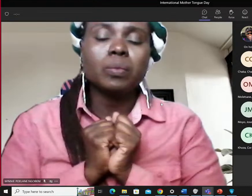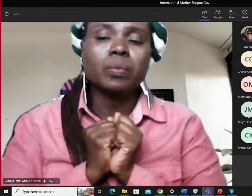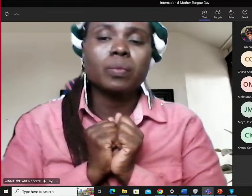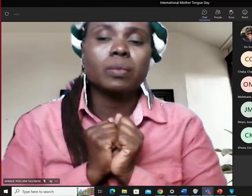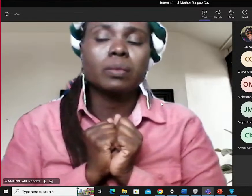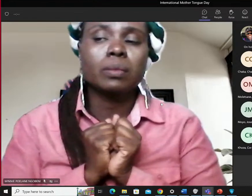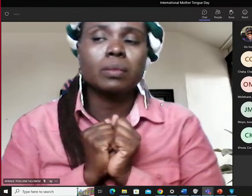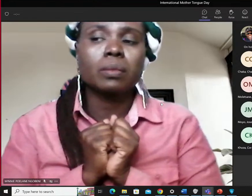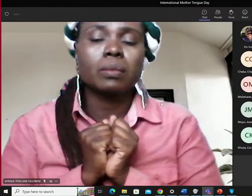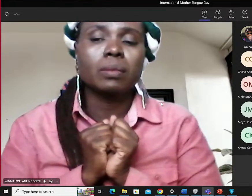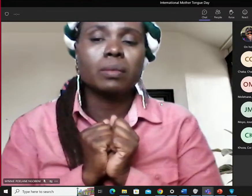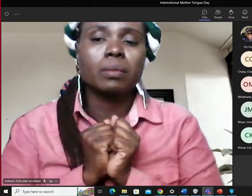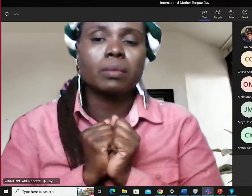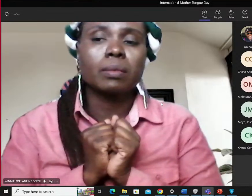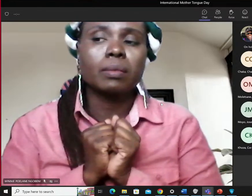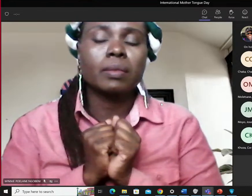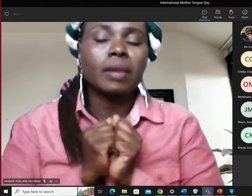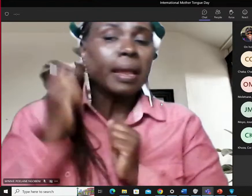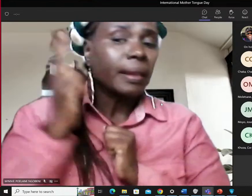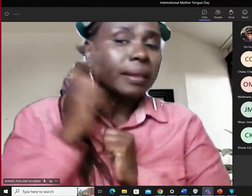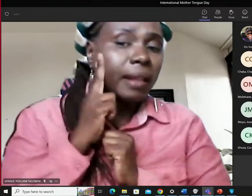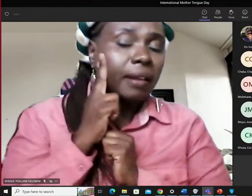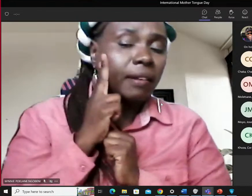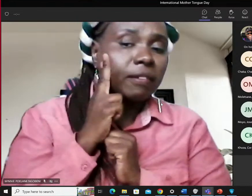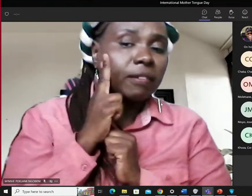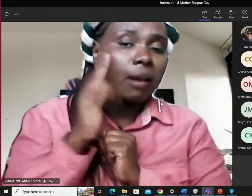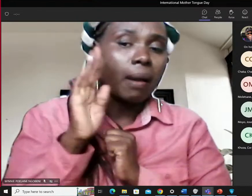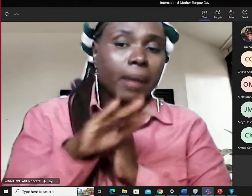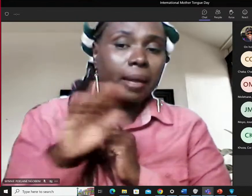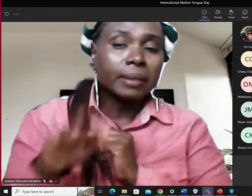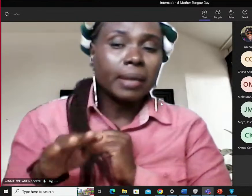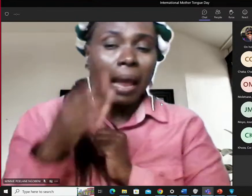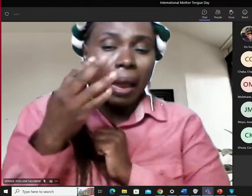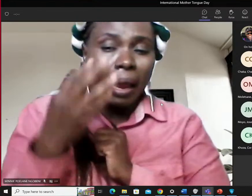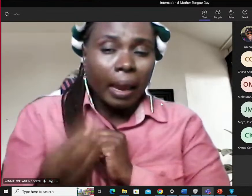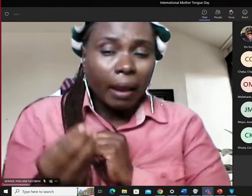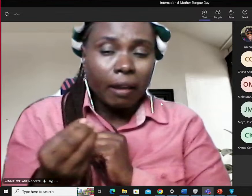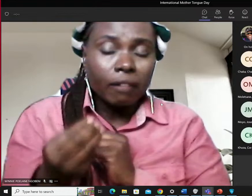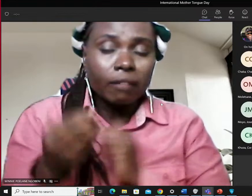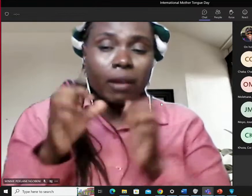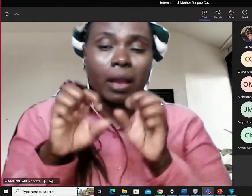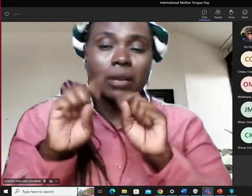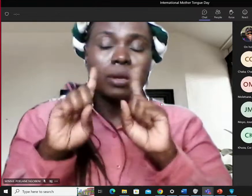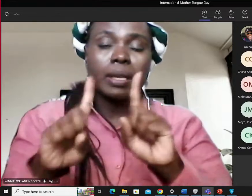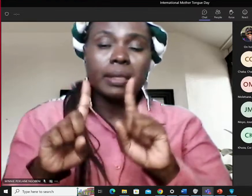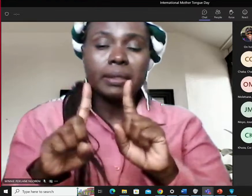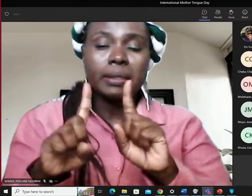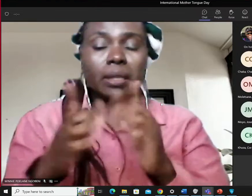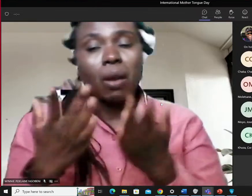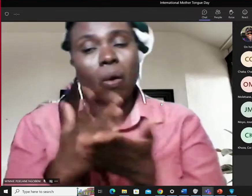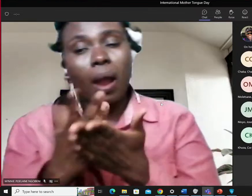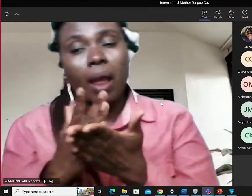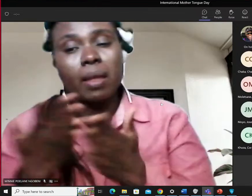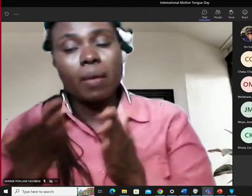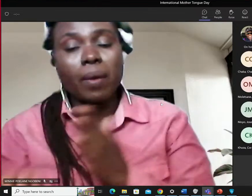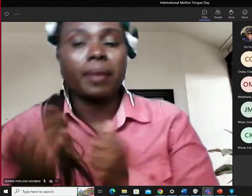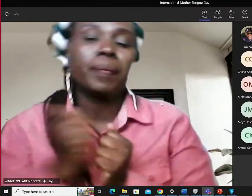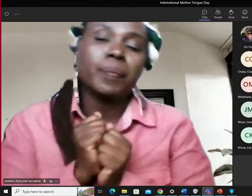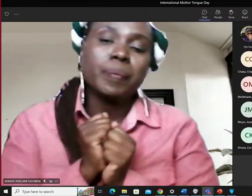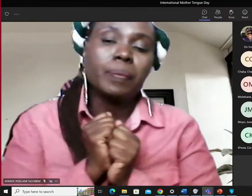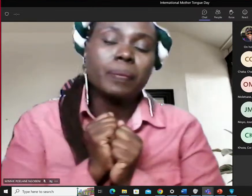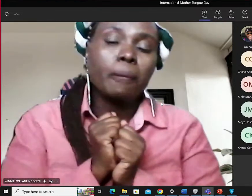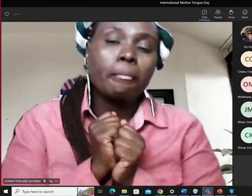white deaf children got education all over the world, while the